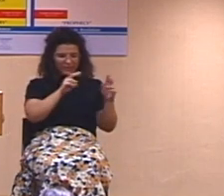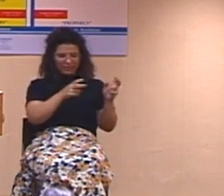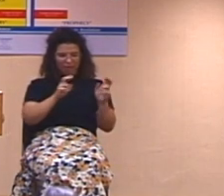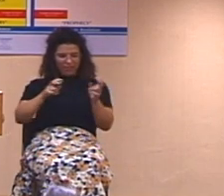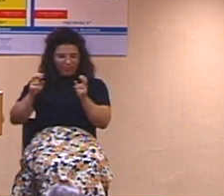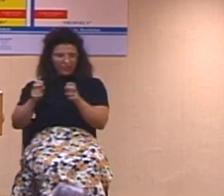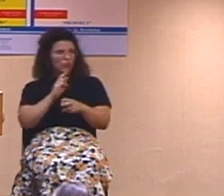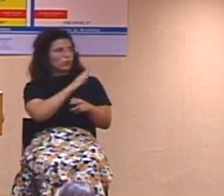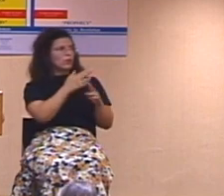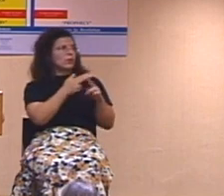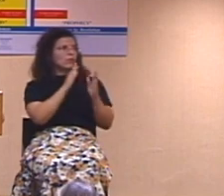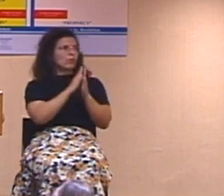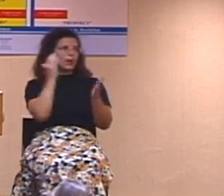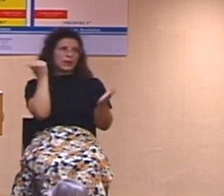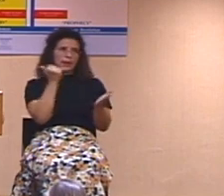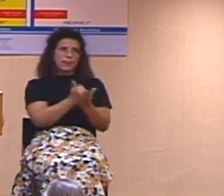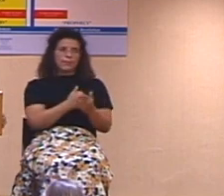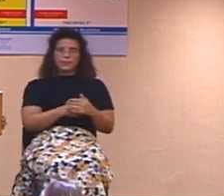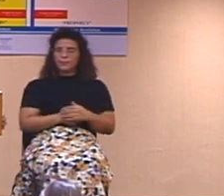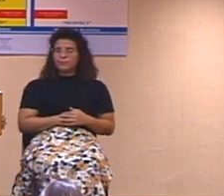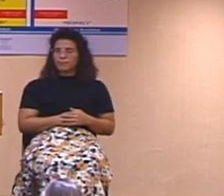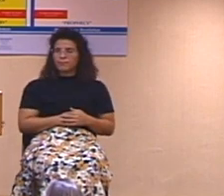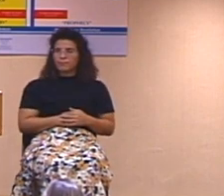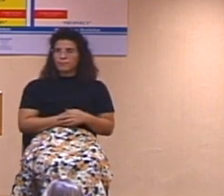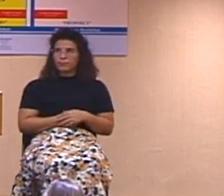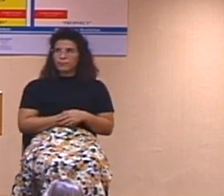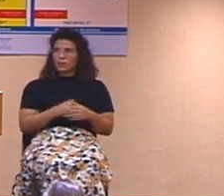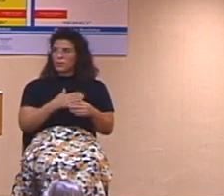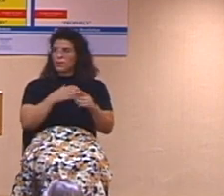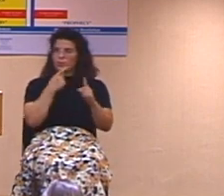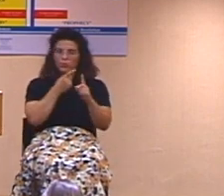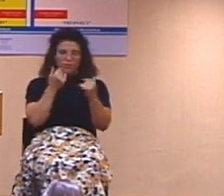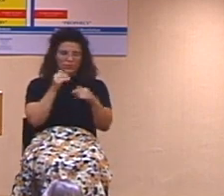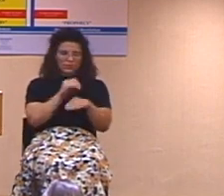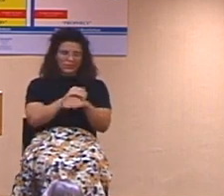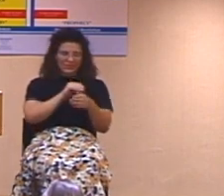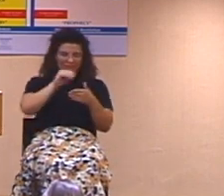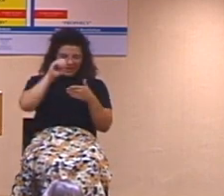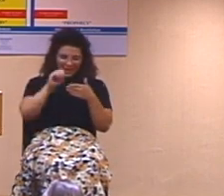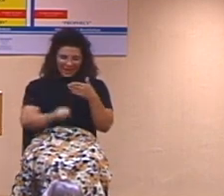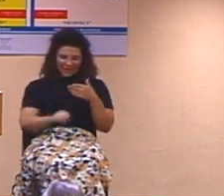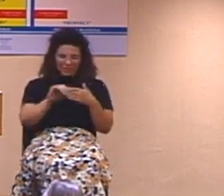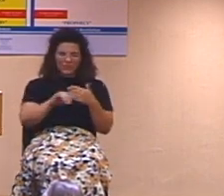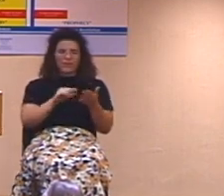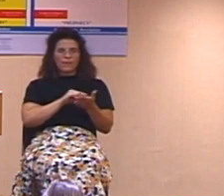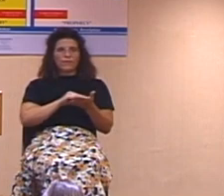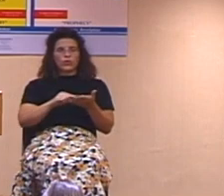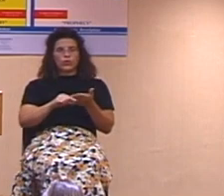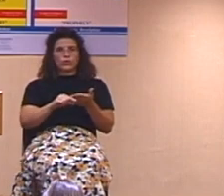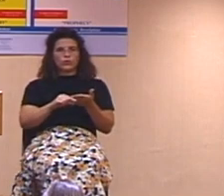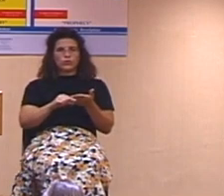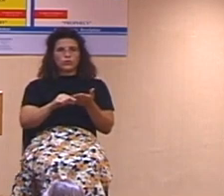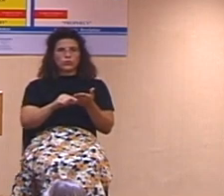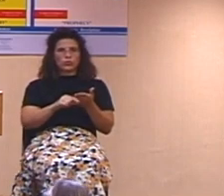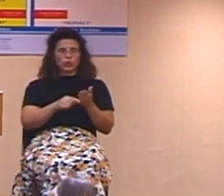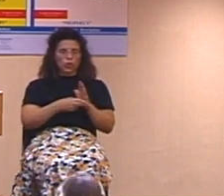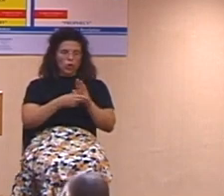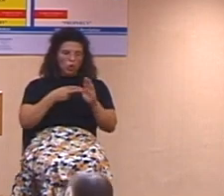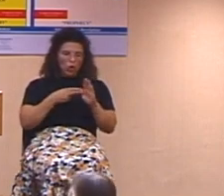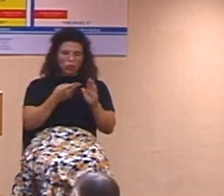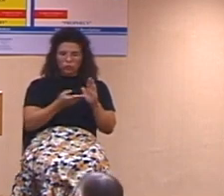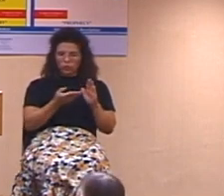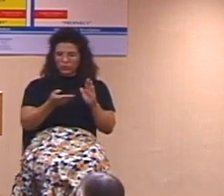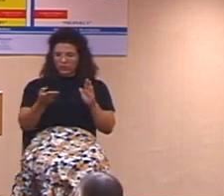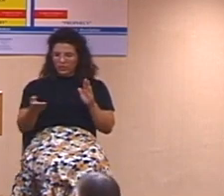pray. Amen. My goal this evening with you is the end of that verse. Calls those things which